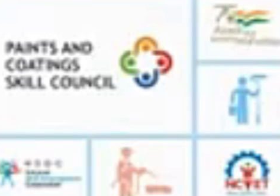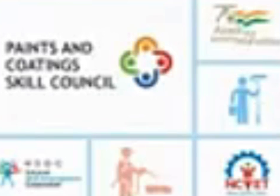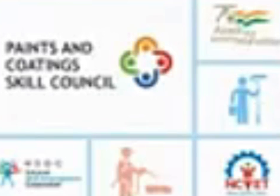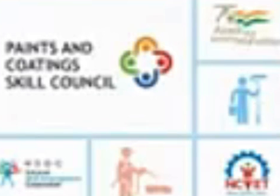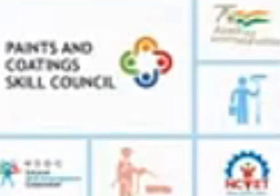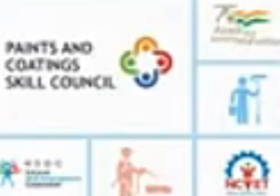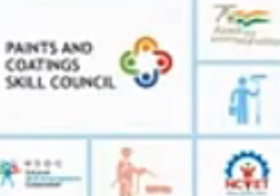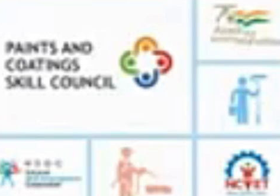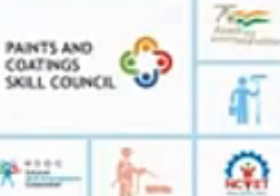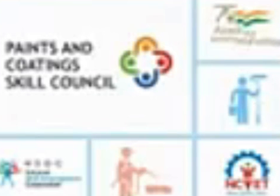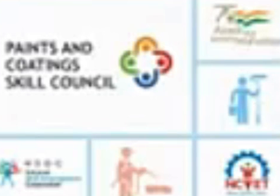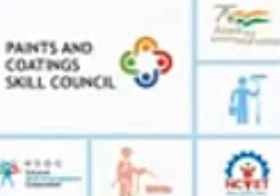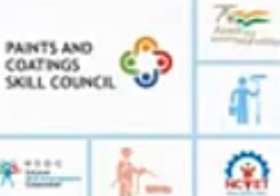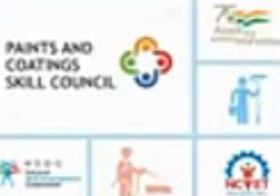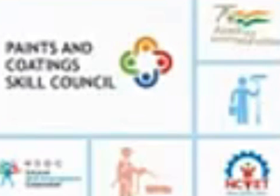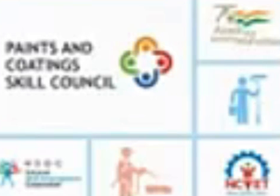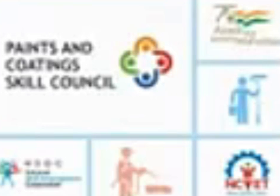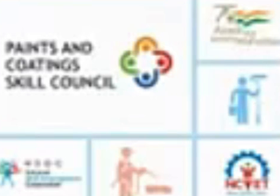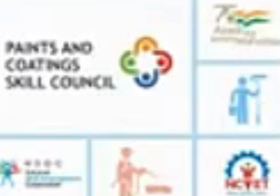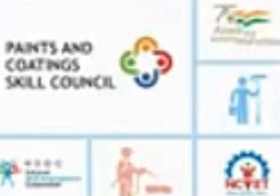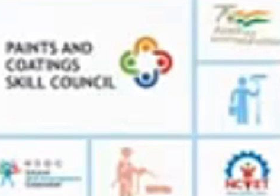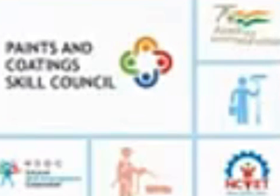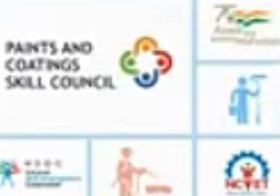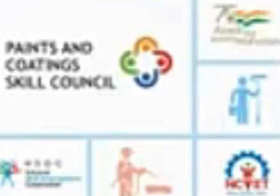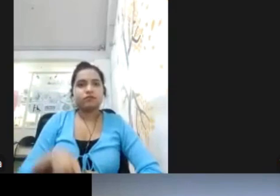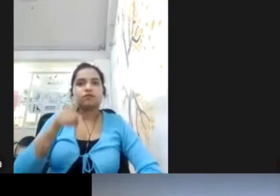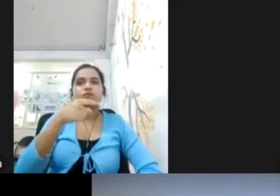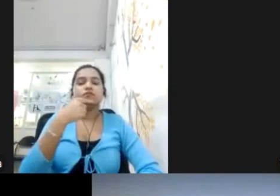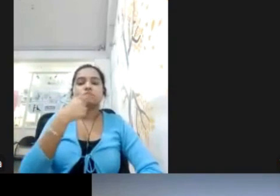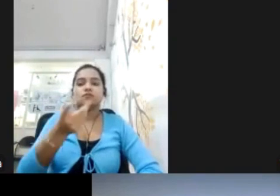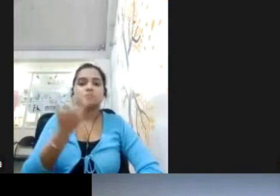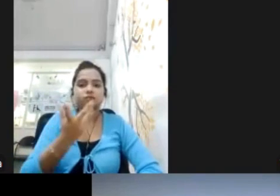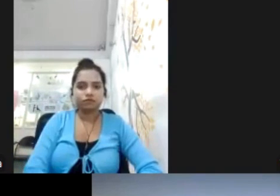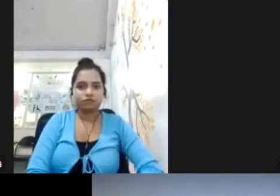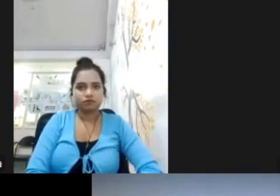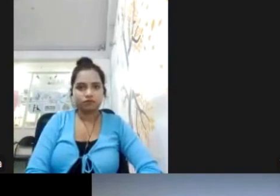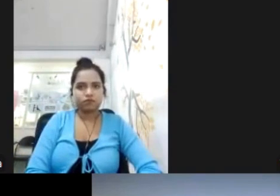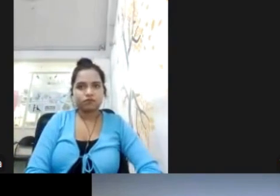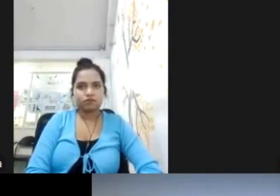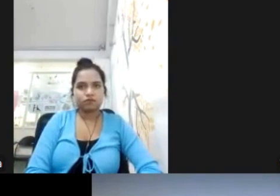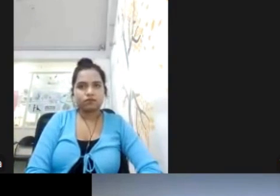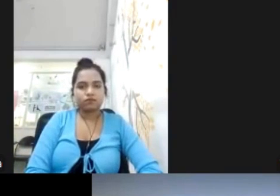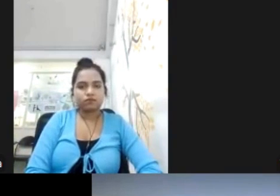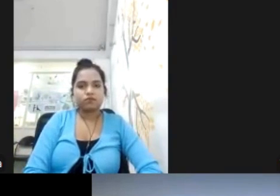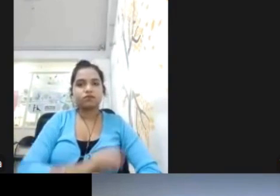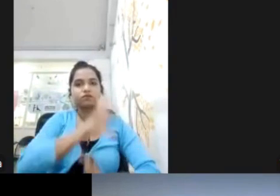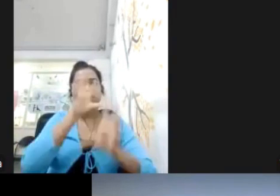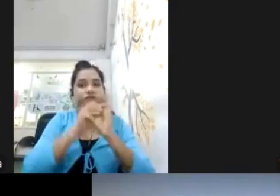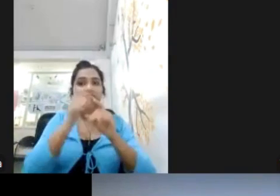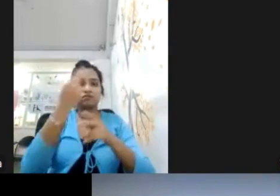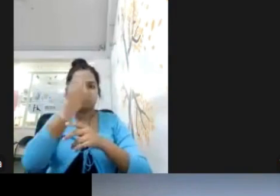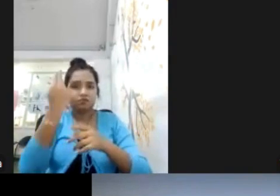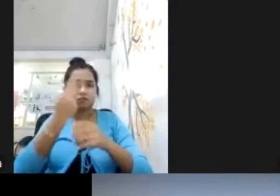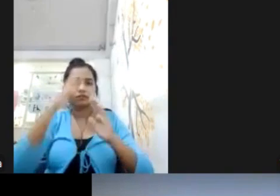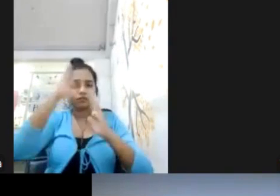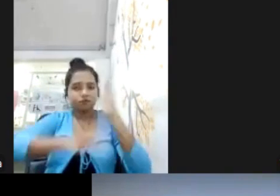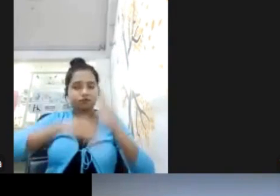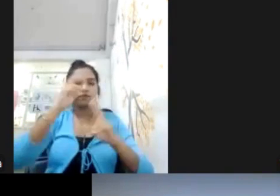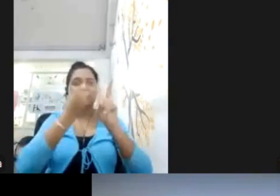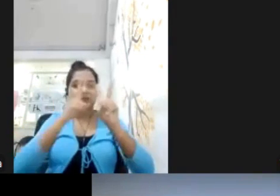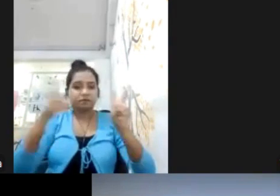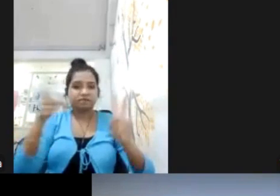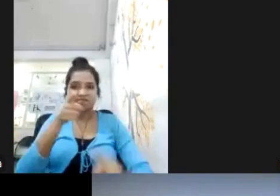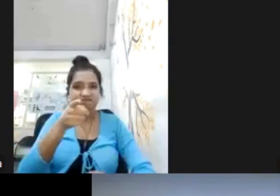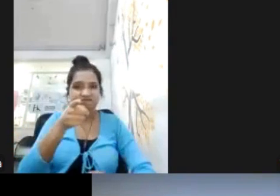all this is being done. This is what is there basically painting and decorating. Also, what is provided is that the infrastructure for this, all the paints that are